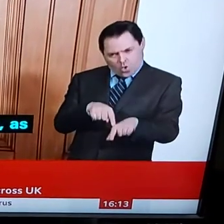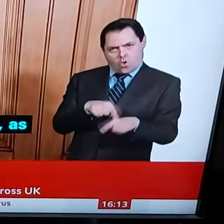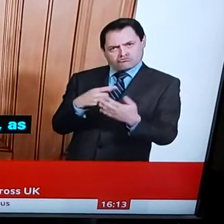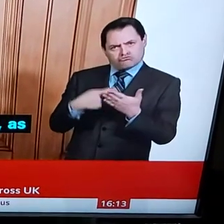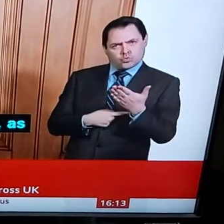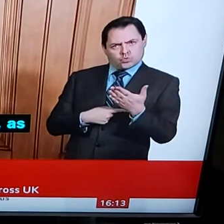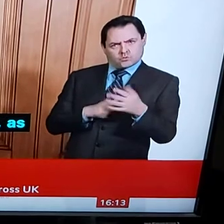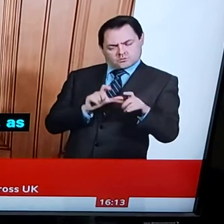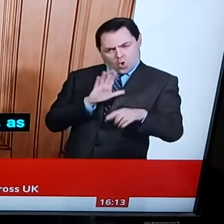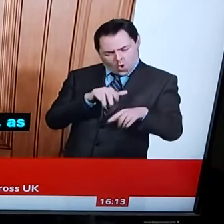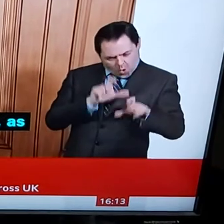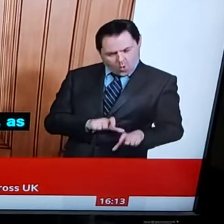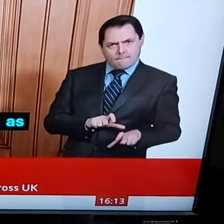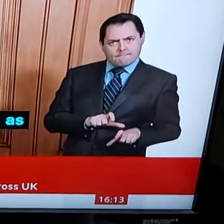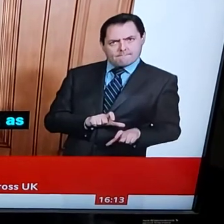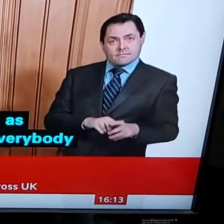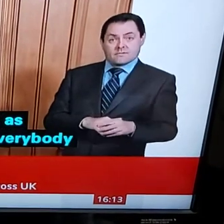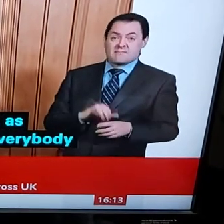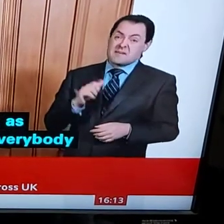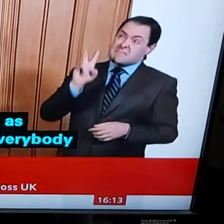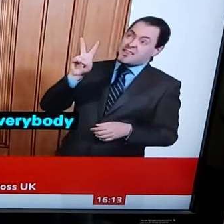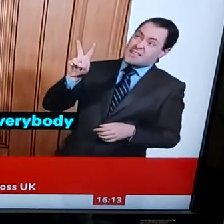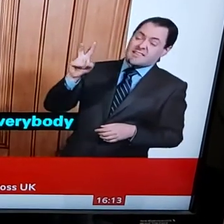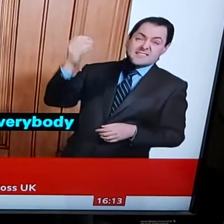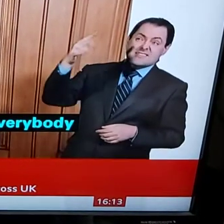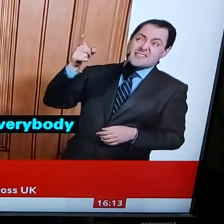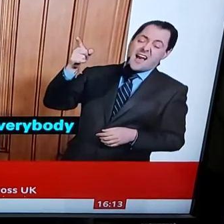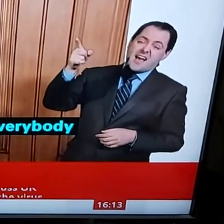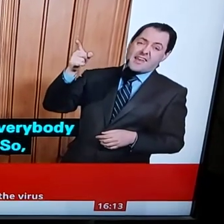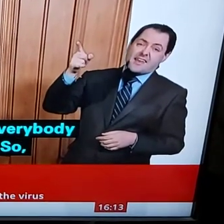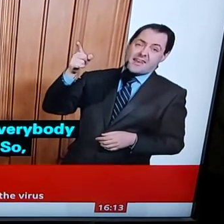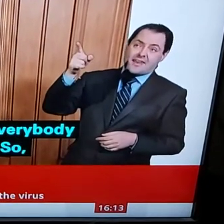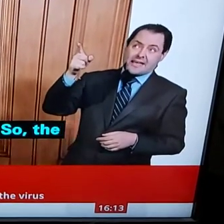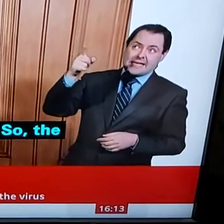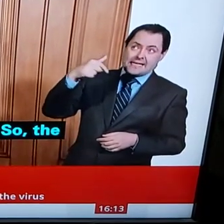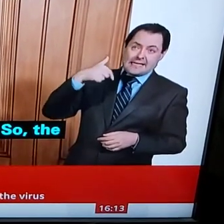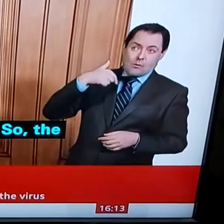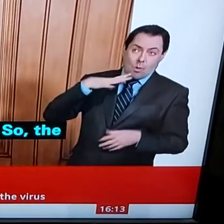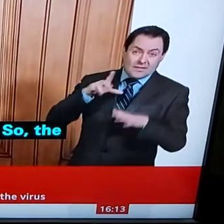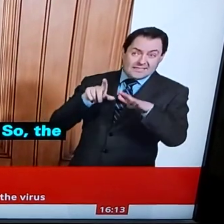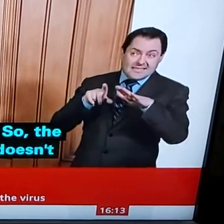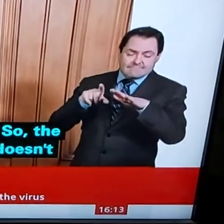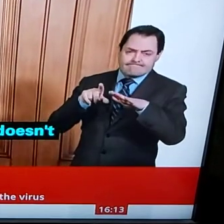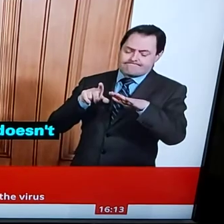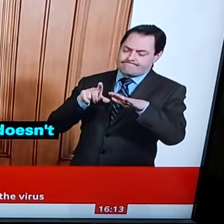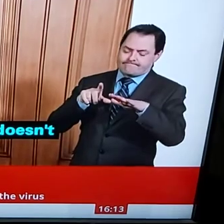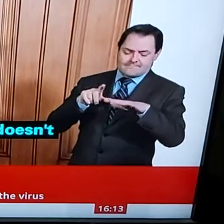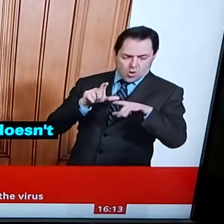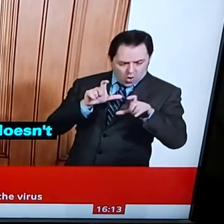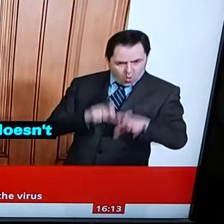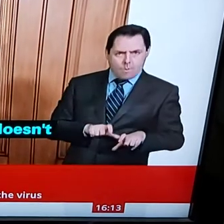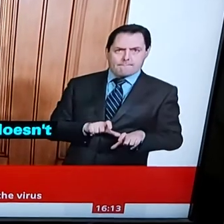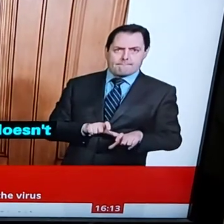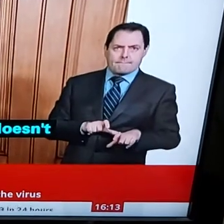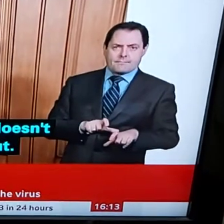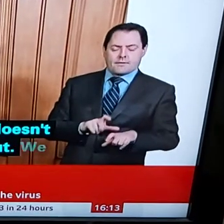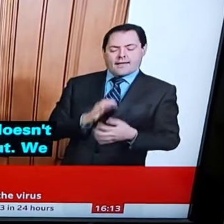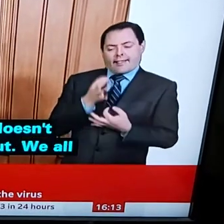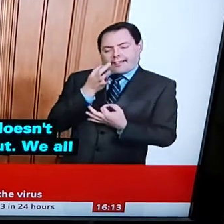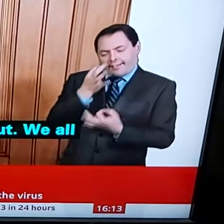instructions. So the sun might be out, but that doesn't mean you should be out. We all need to make sure that we resist the